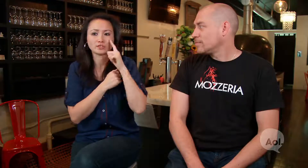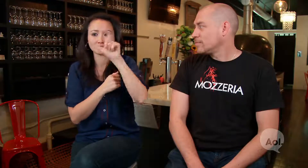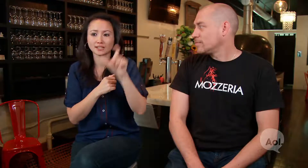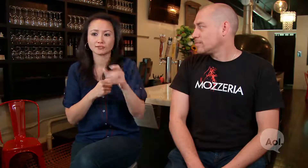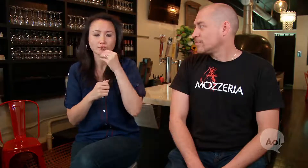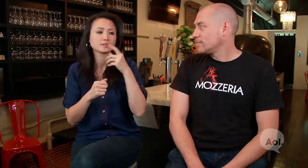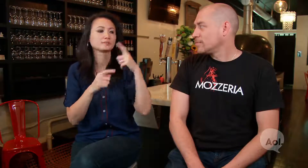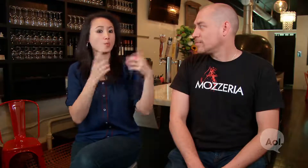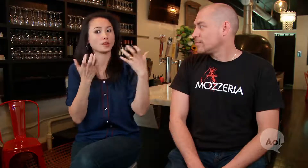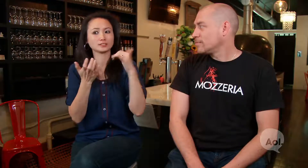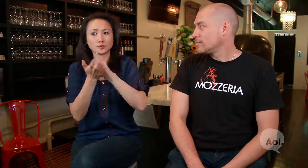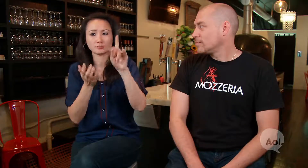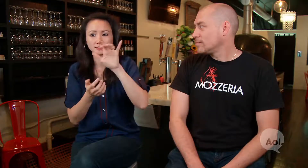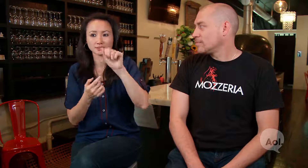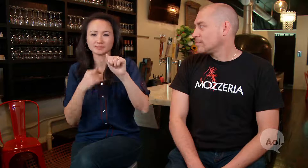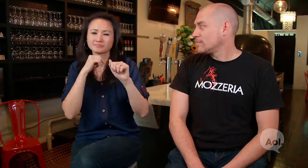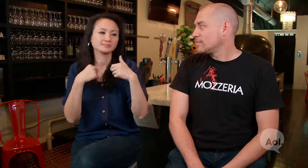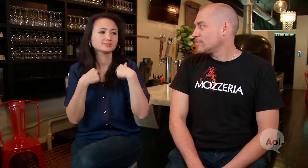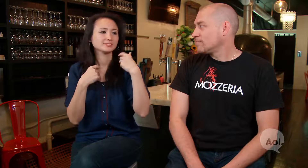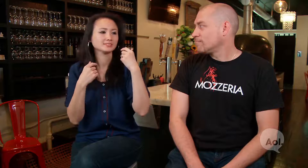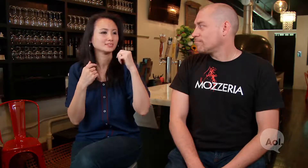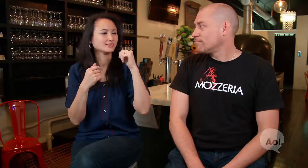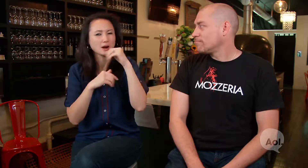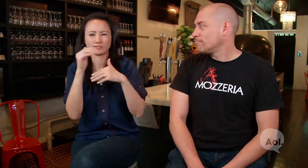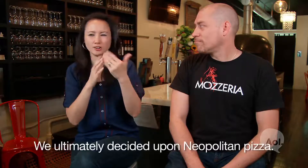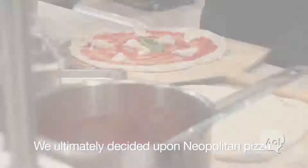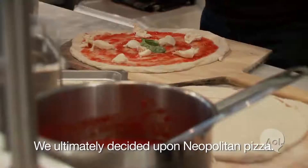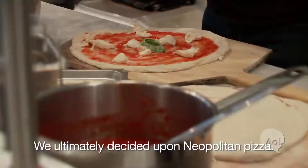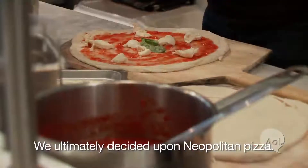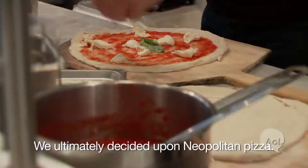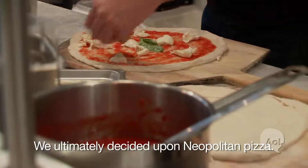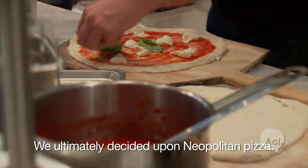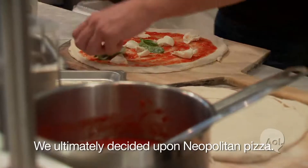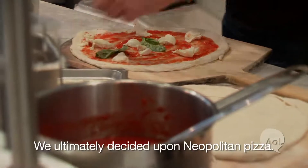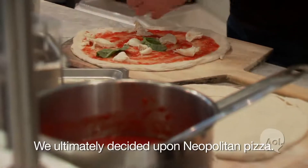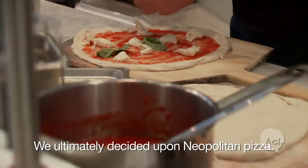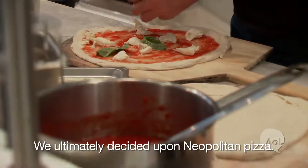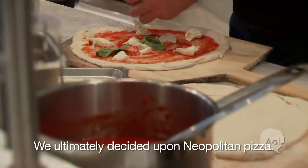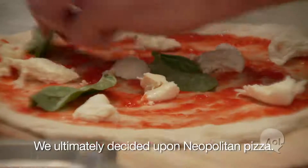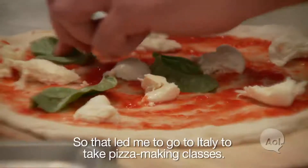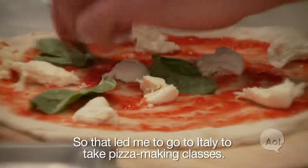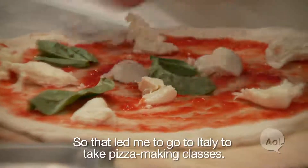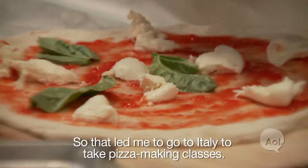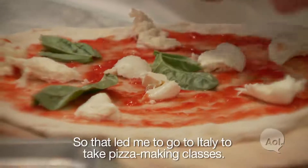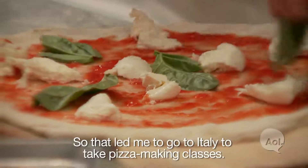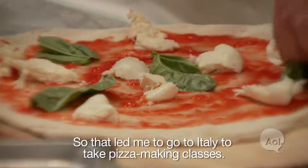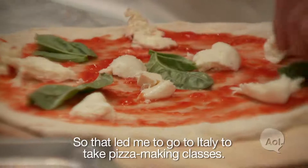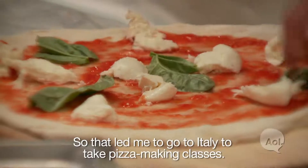food. He wanted New York-style pizza, but I wasn't comfortable with that. We ultimately decided on Neapolitan pizza. So that led me to go to